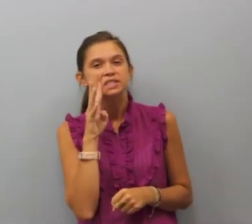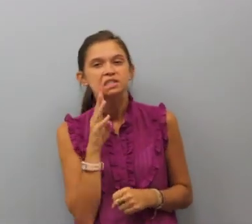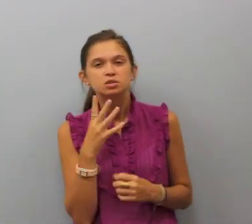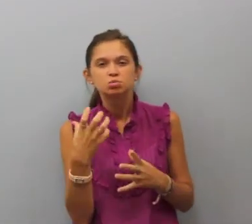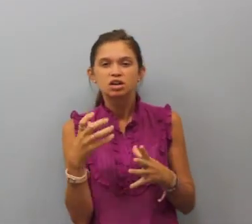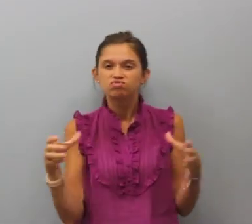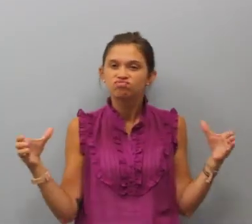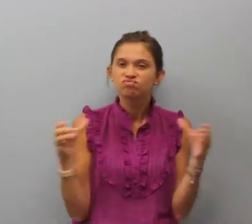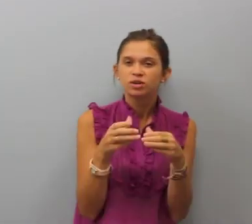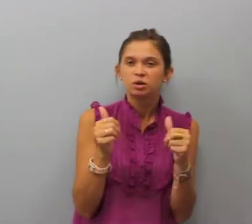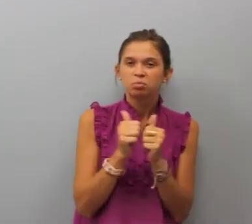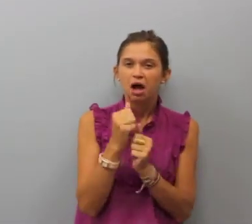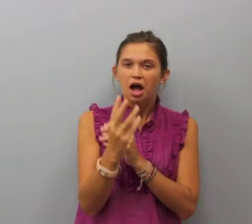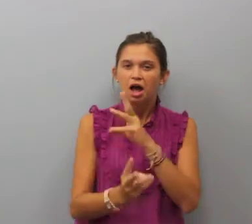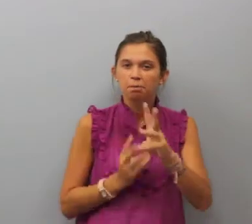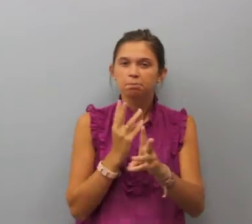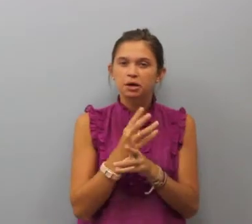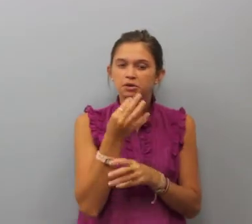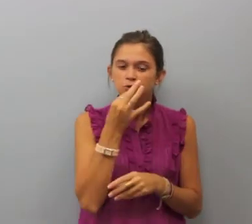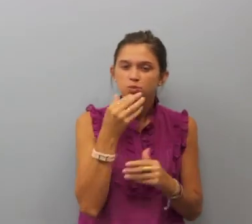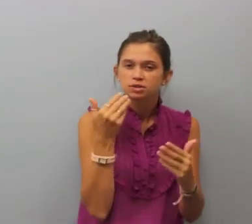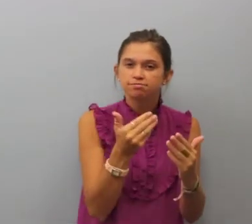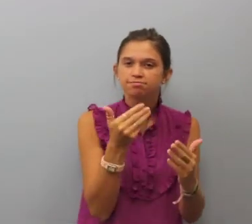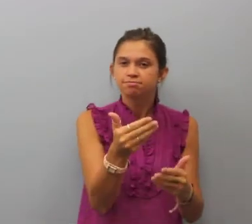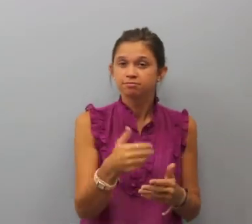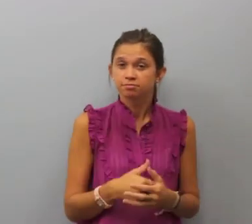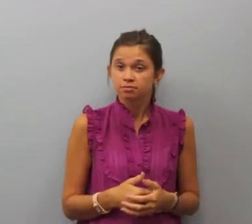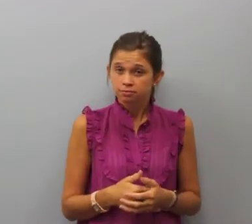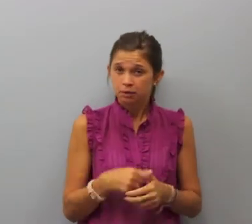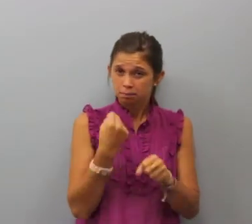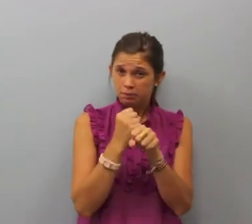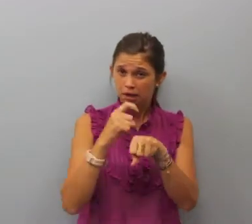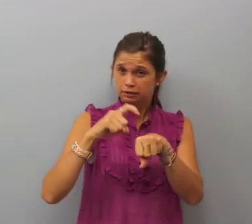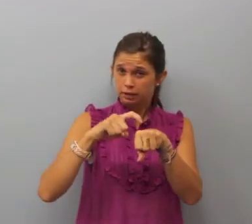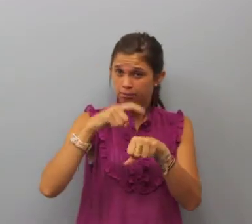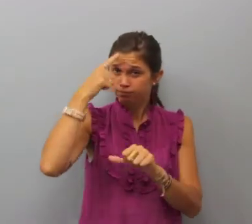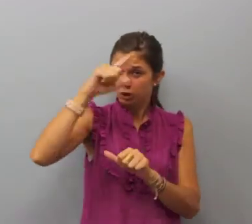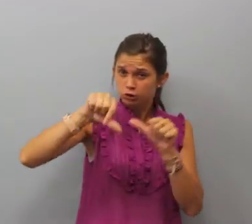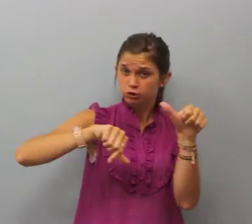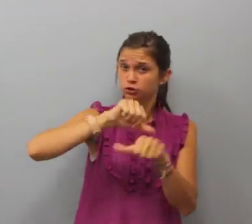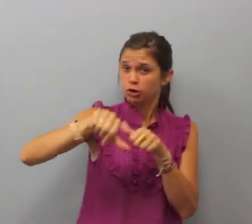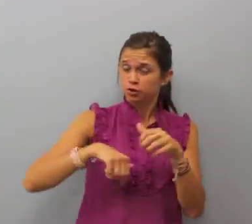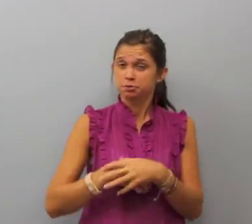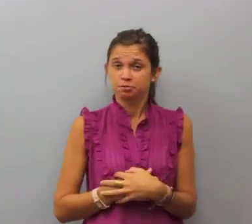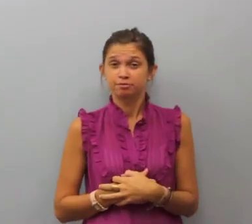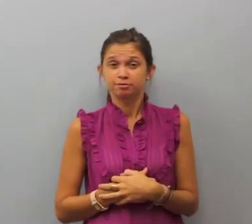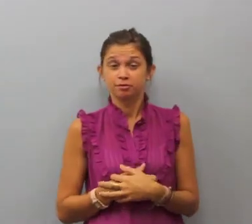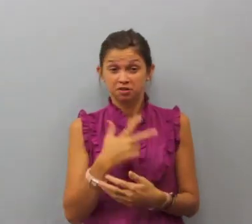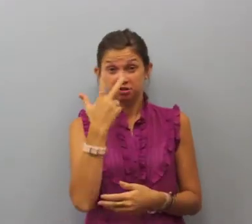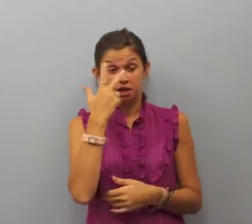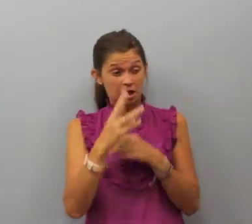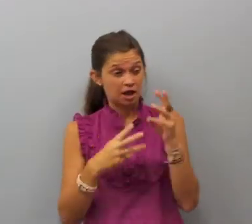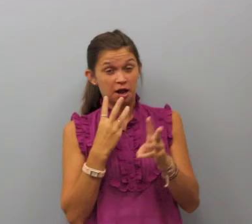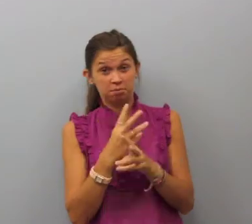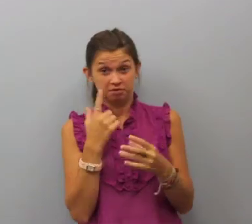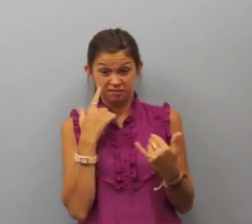So listening and talking to former students of the Learning Center has been